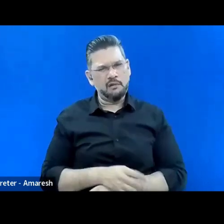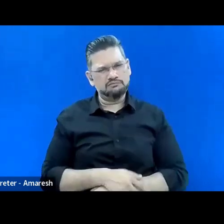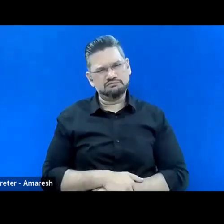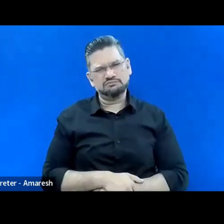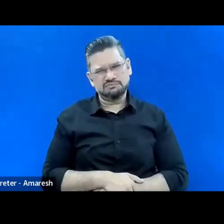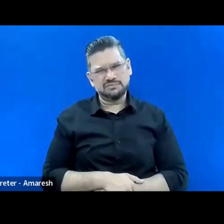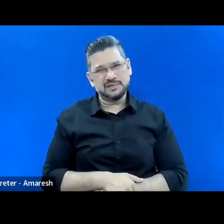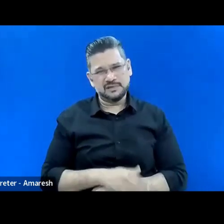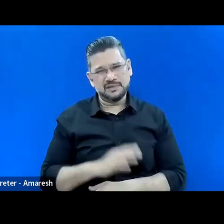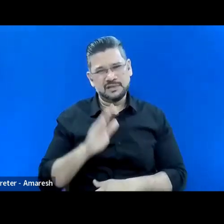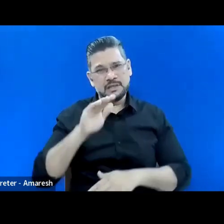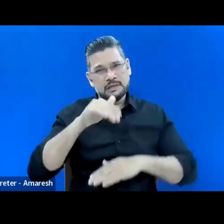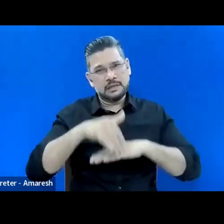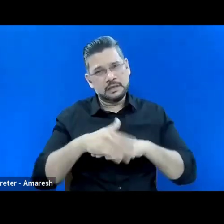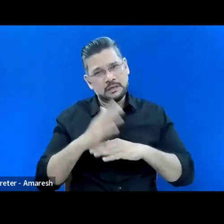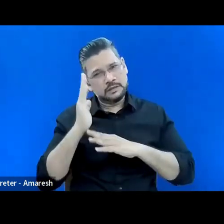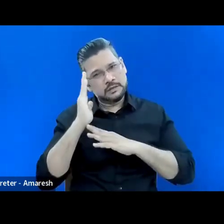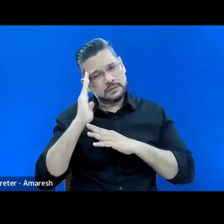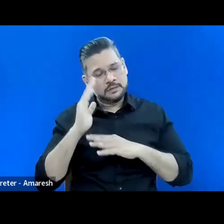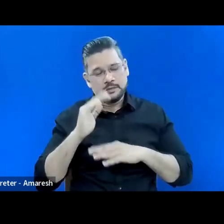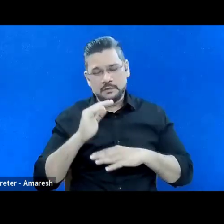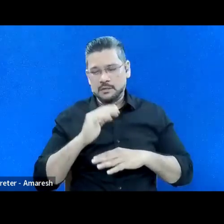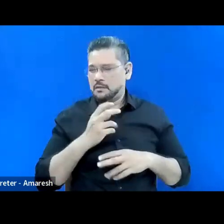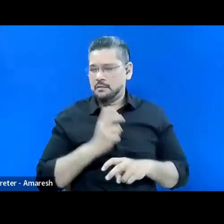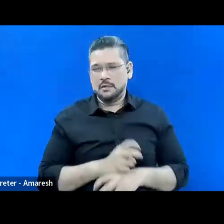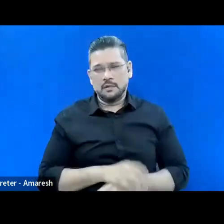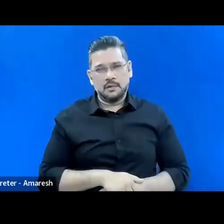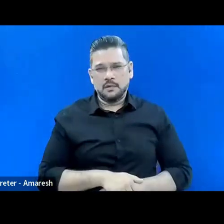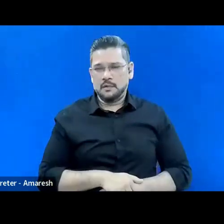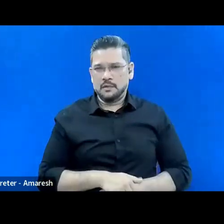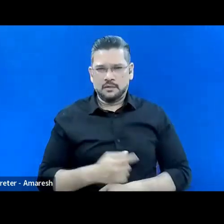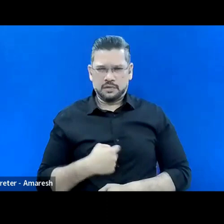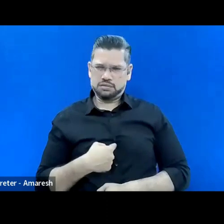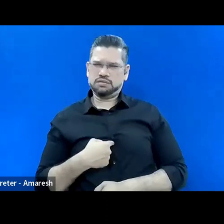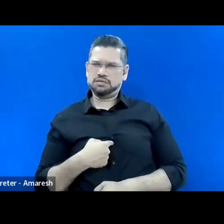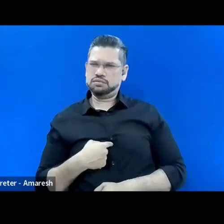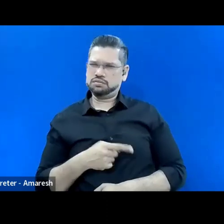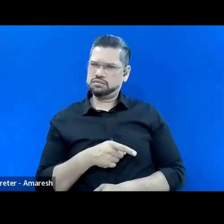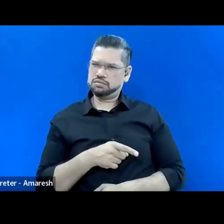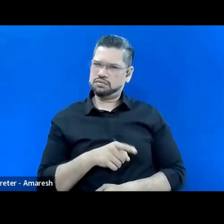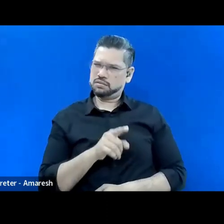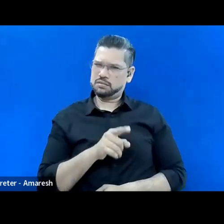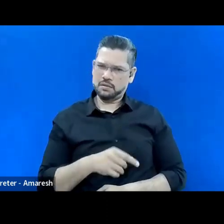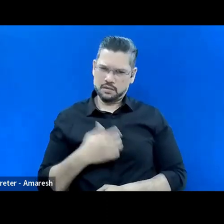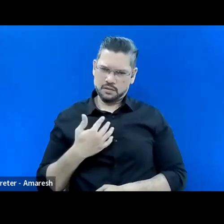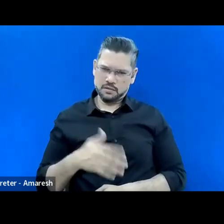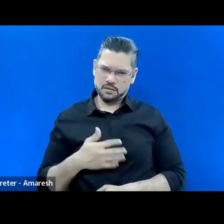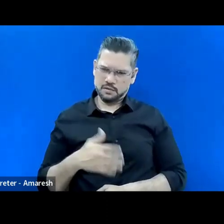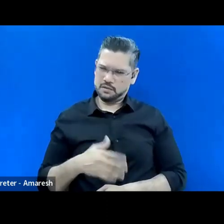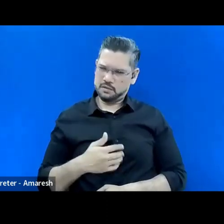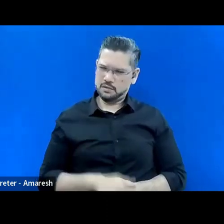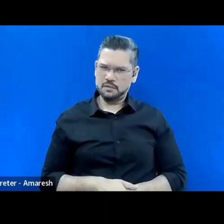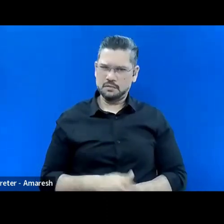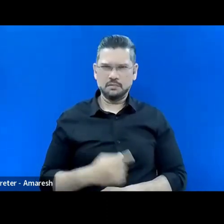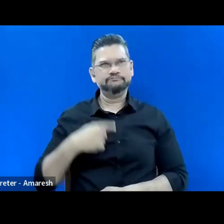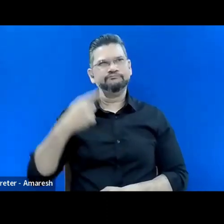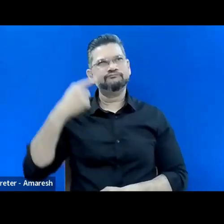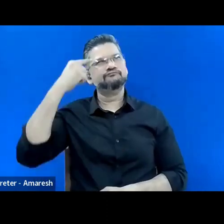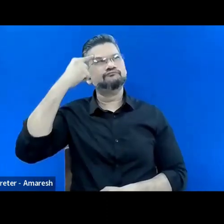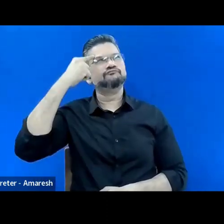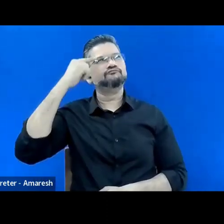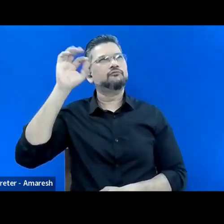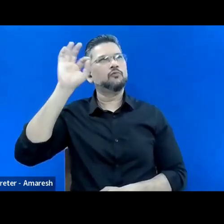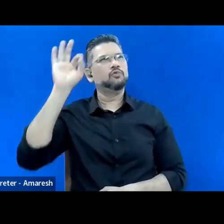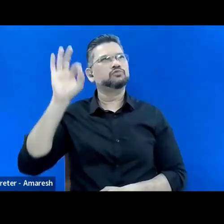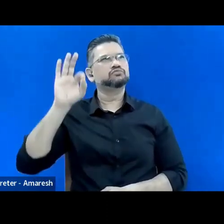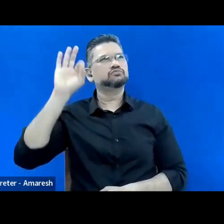my question, like I have a few questions, because our gatekeepers, the people